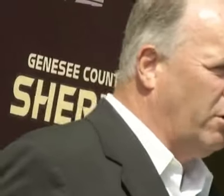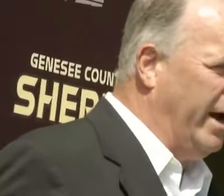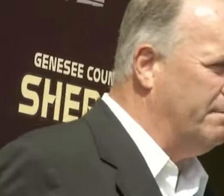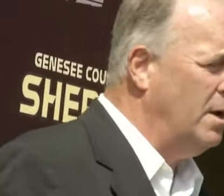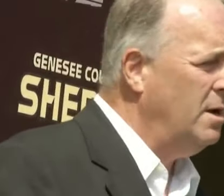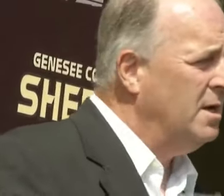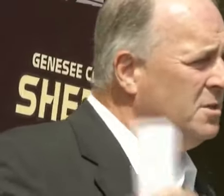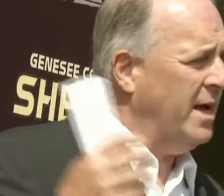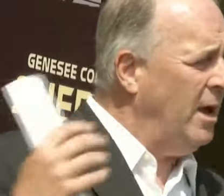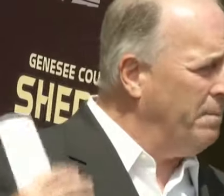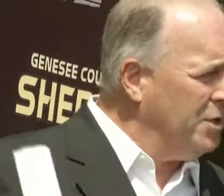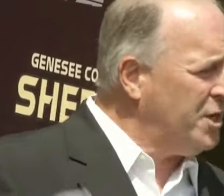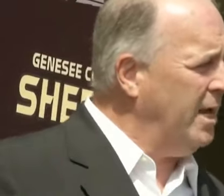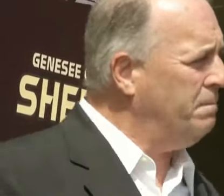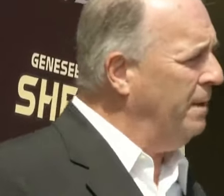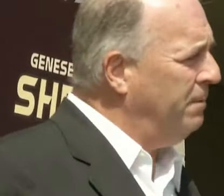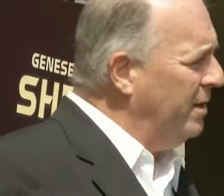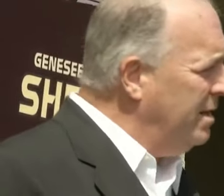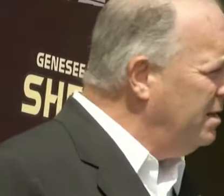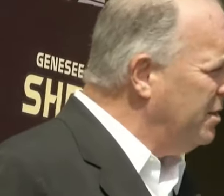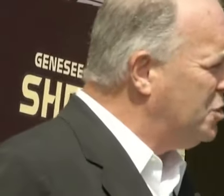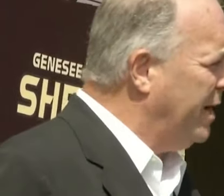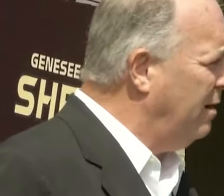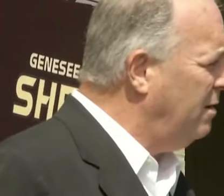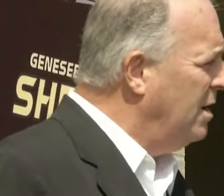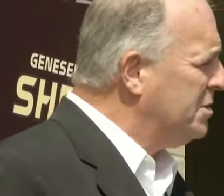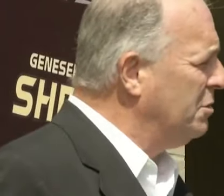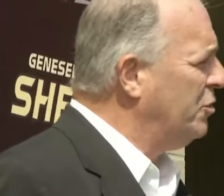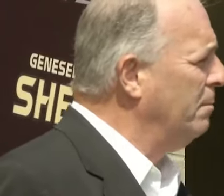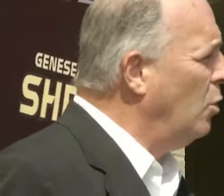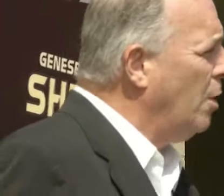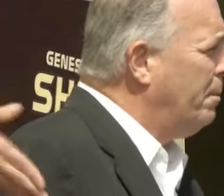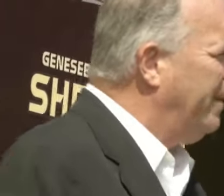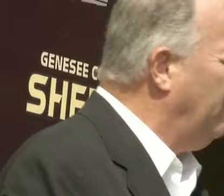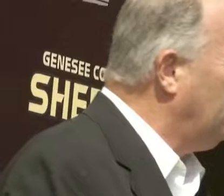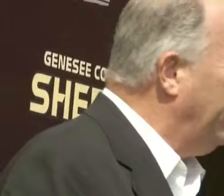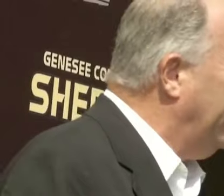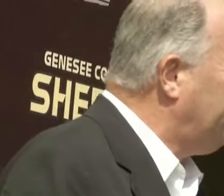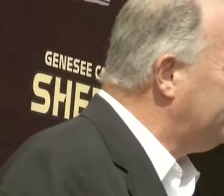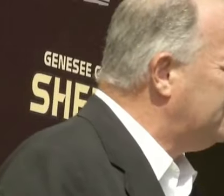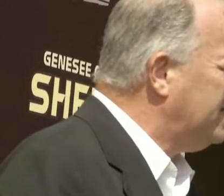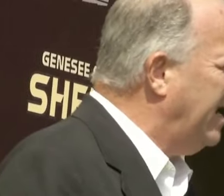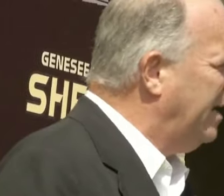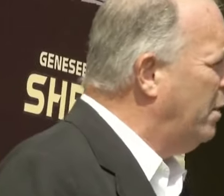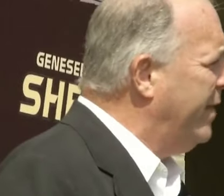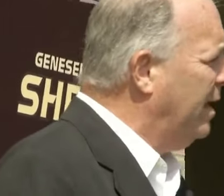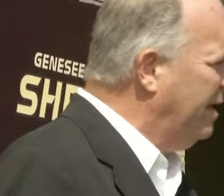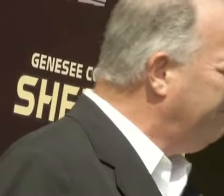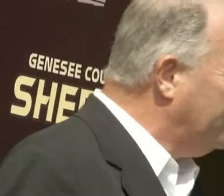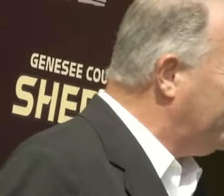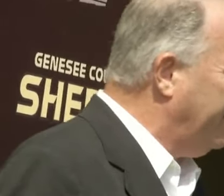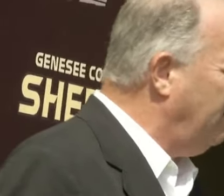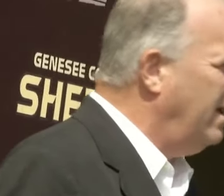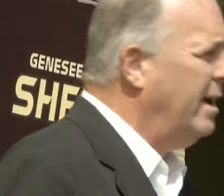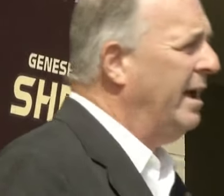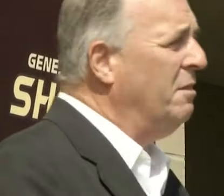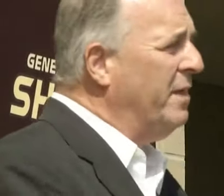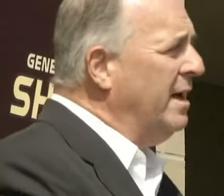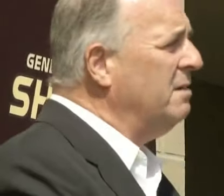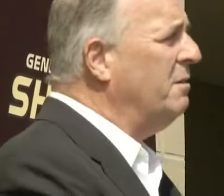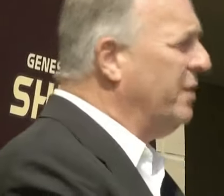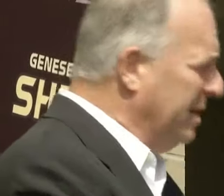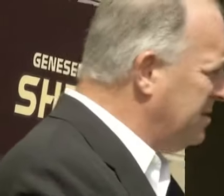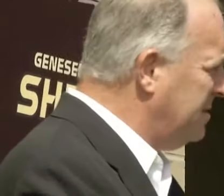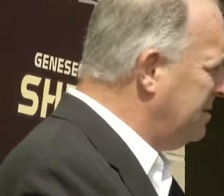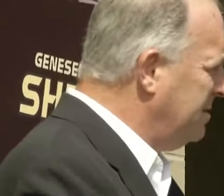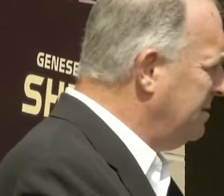Ignite program to help educate people in the jail so that they're more prepared to reenter society when they leave the jail, and